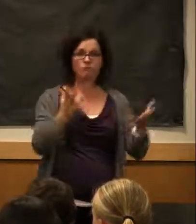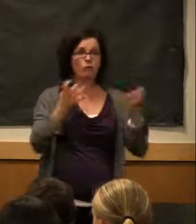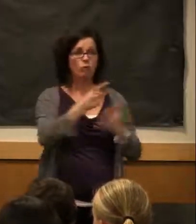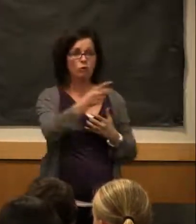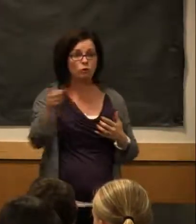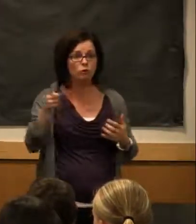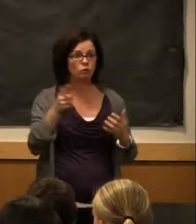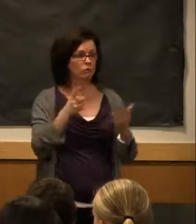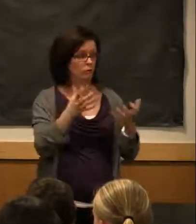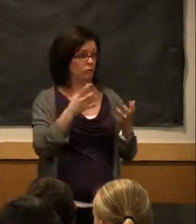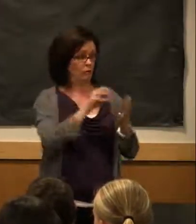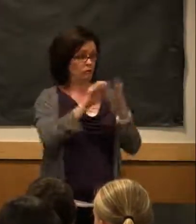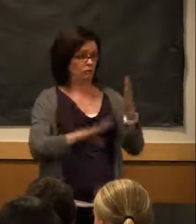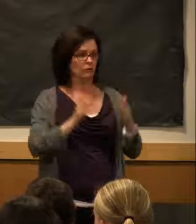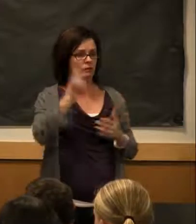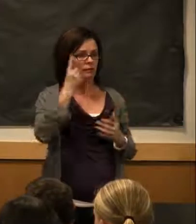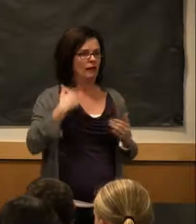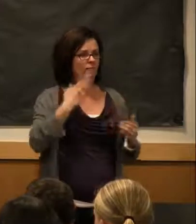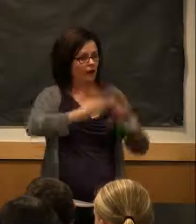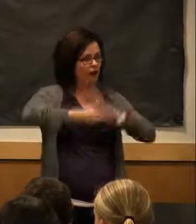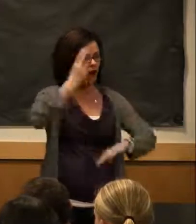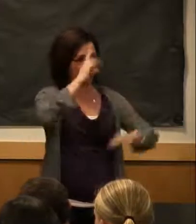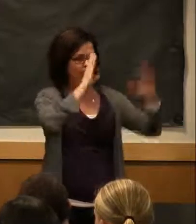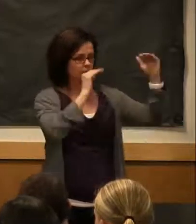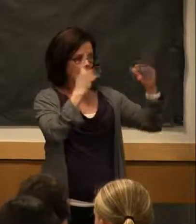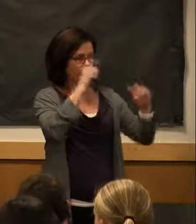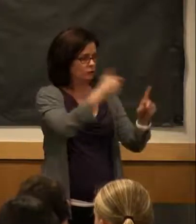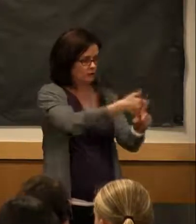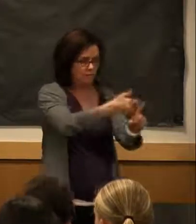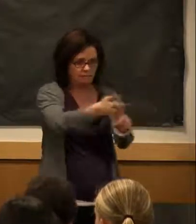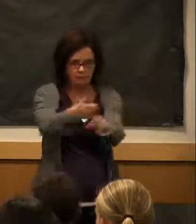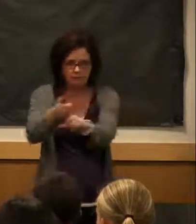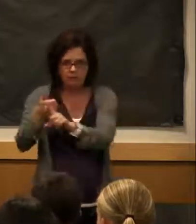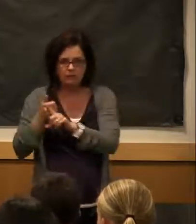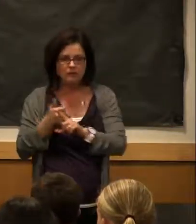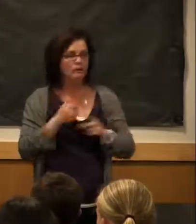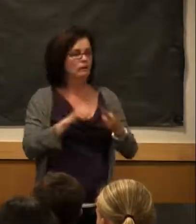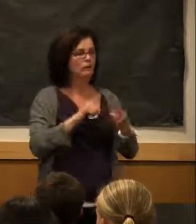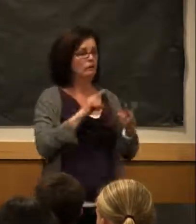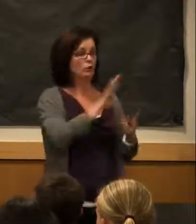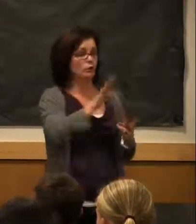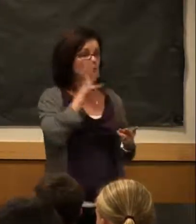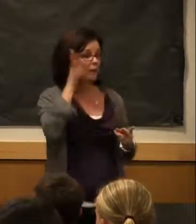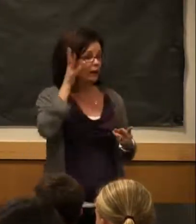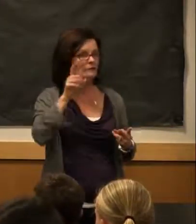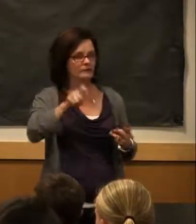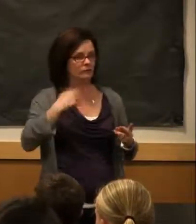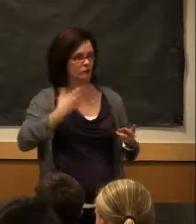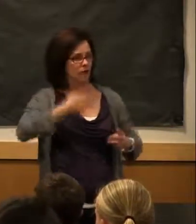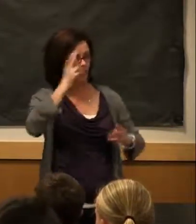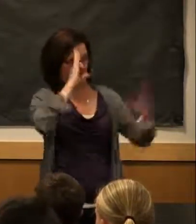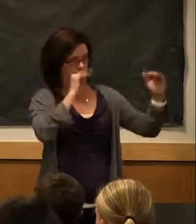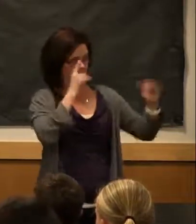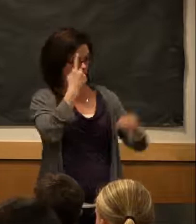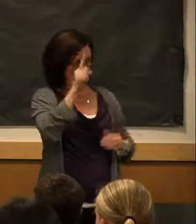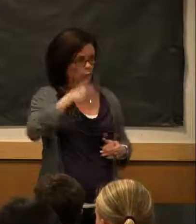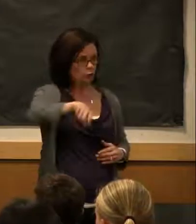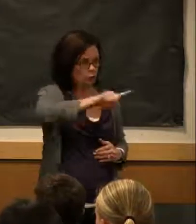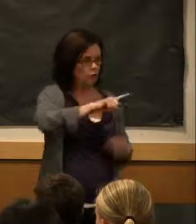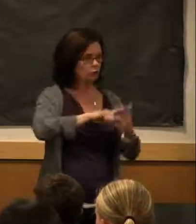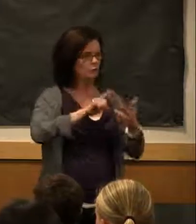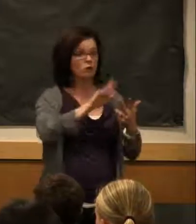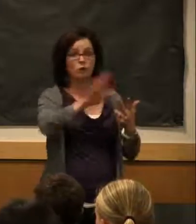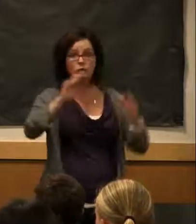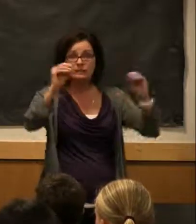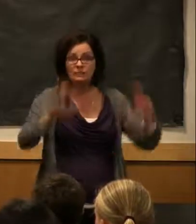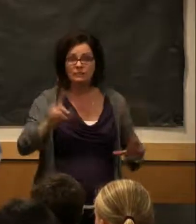to understand, have high expectations of yourself, have your parents have high expectations of yourself, have your